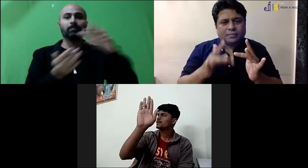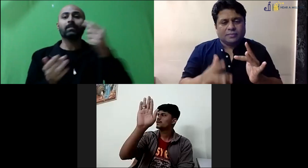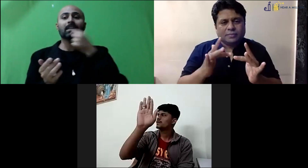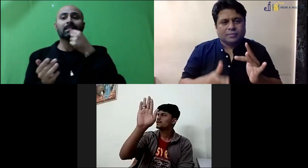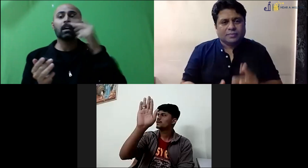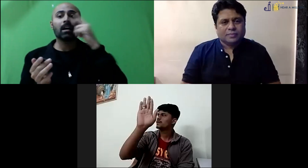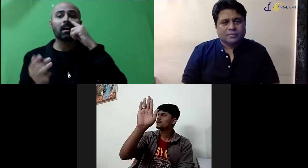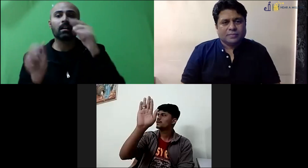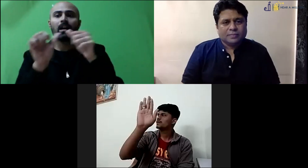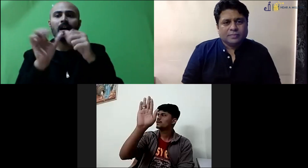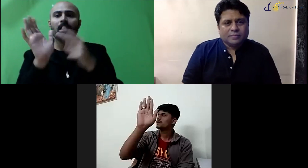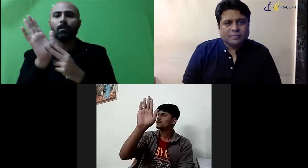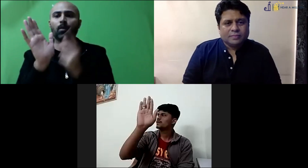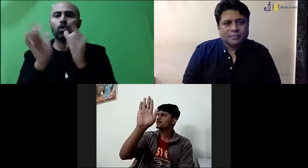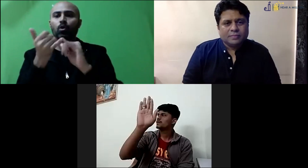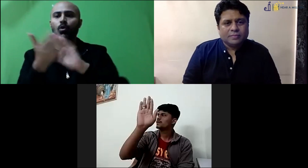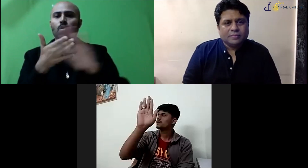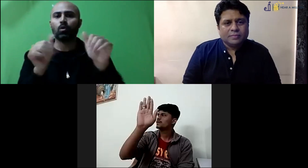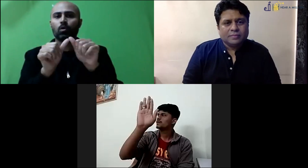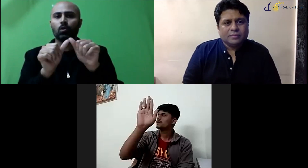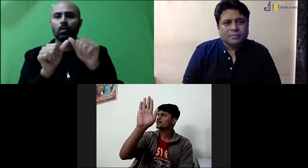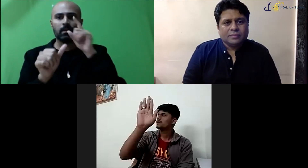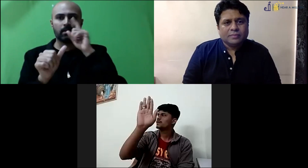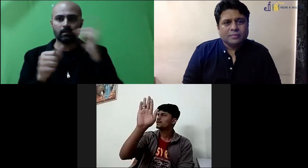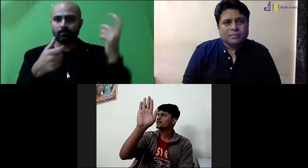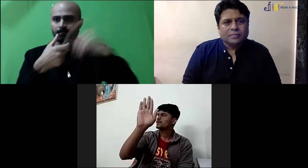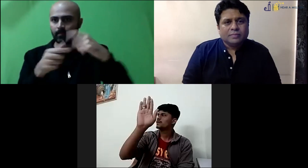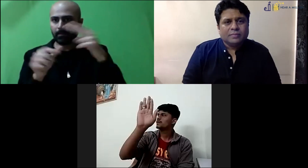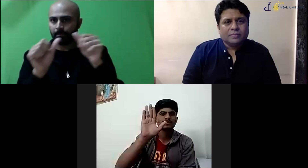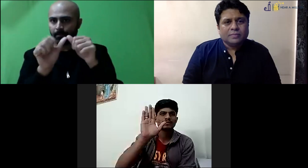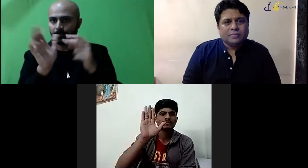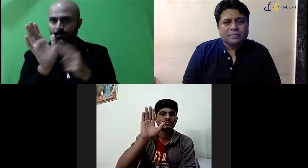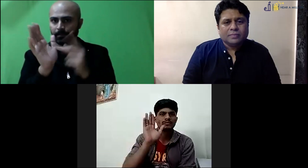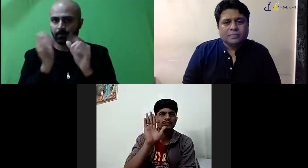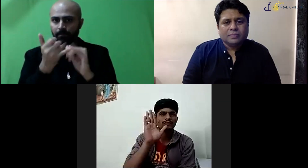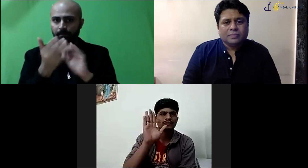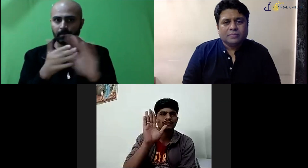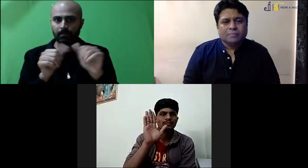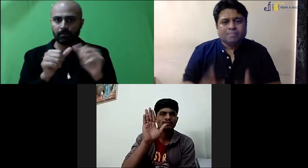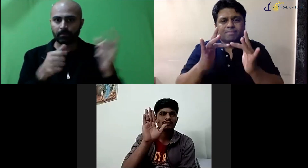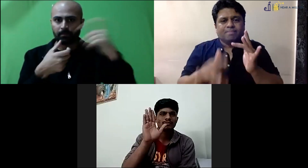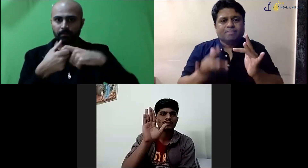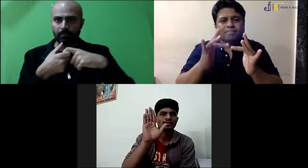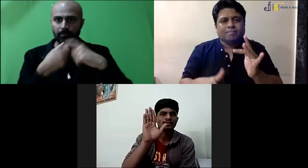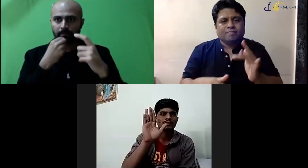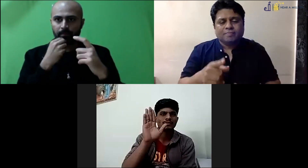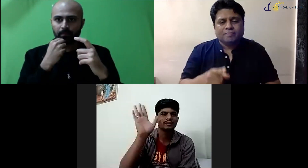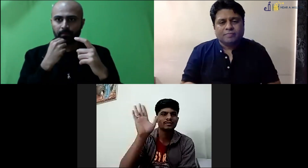I think he's facing an internet issue. Can we spotlight Anusha, please? Tushar here.